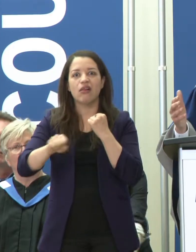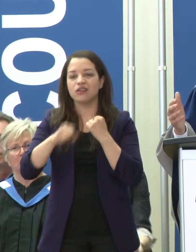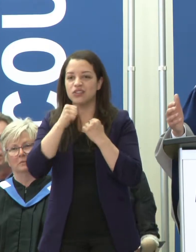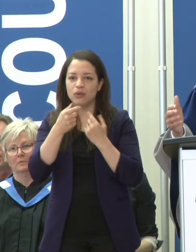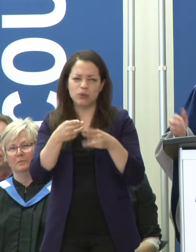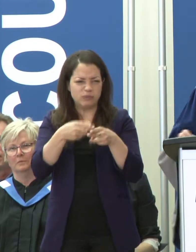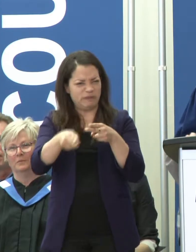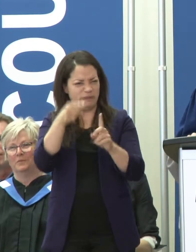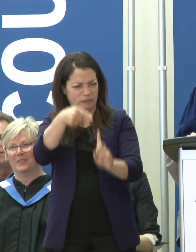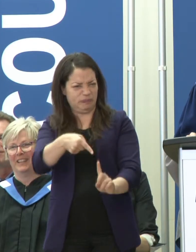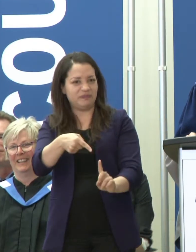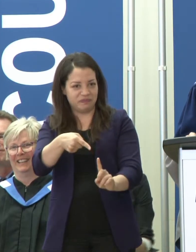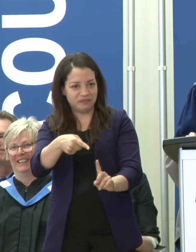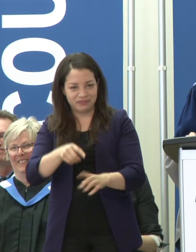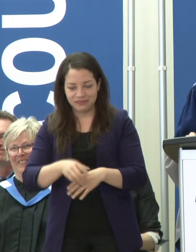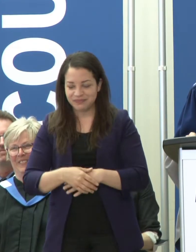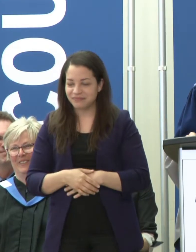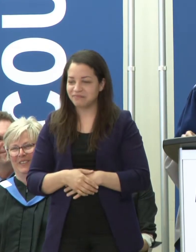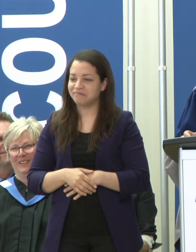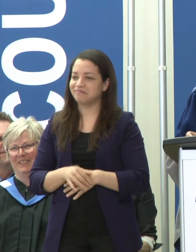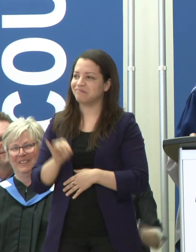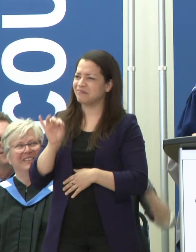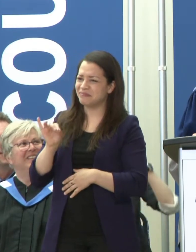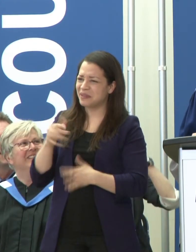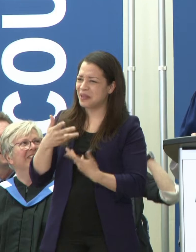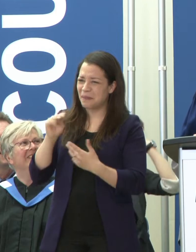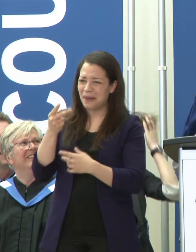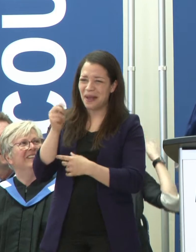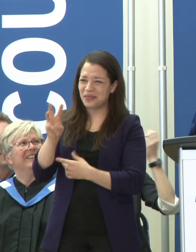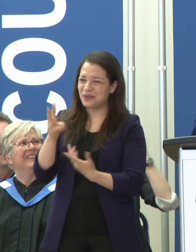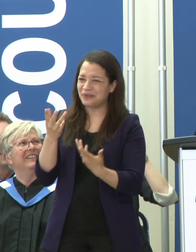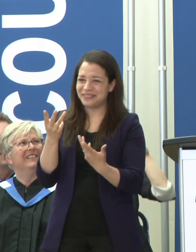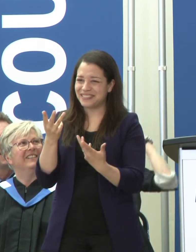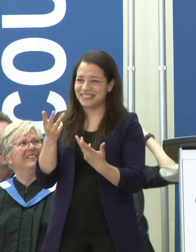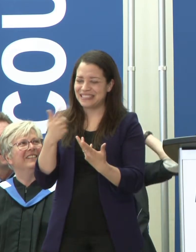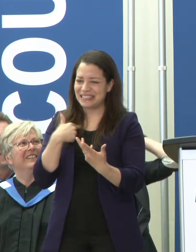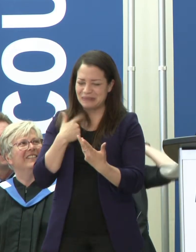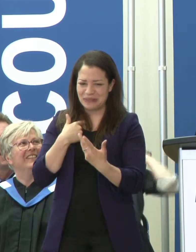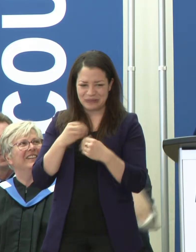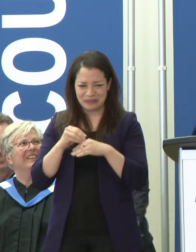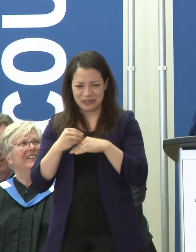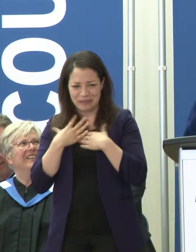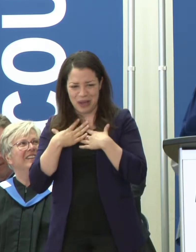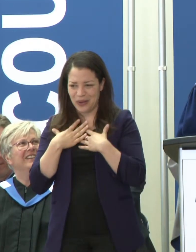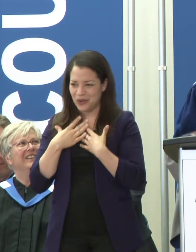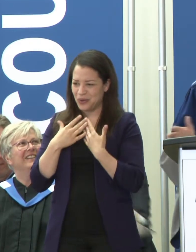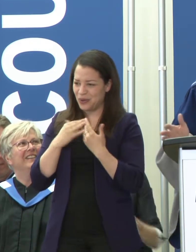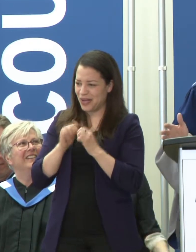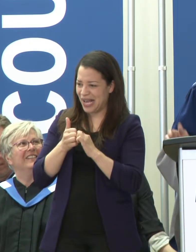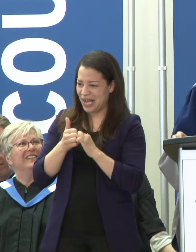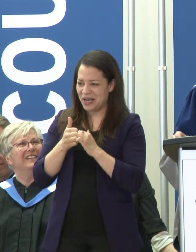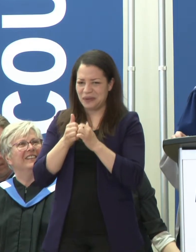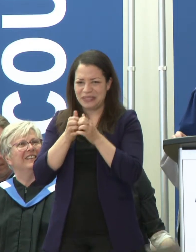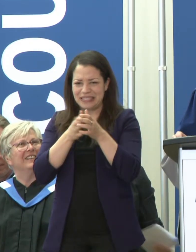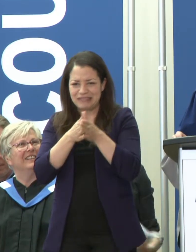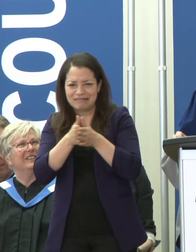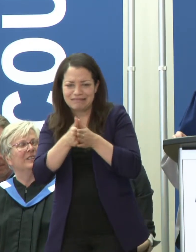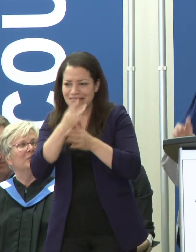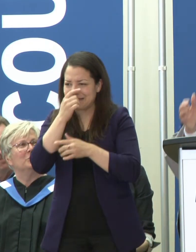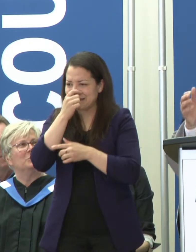you're quick. So I said, Matthew, I'm not sure if I can be inspiring,